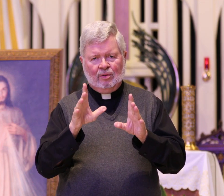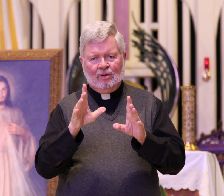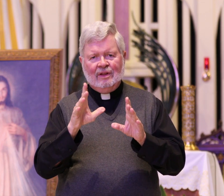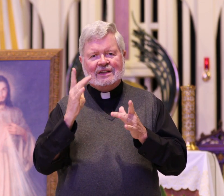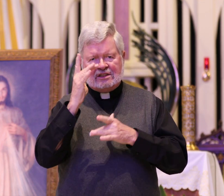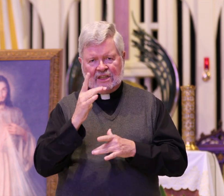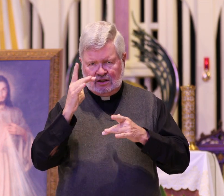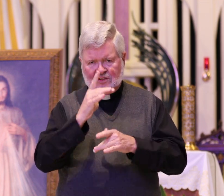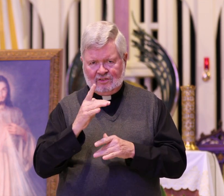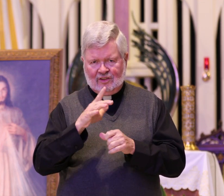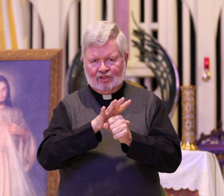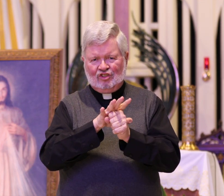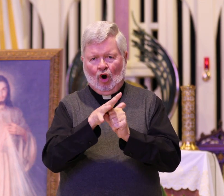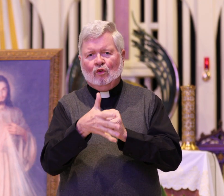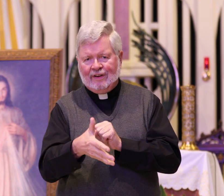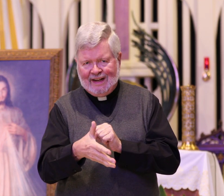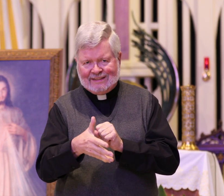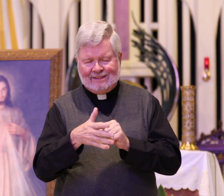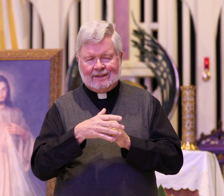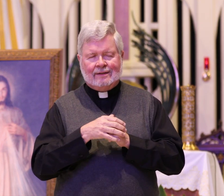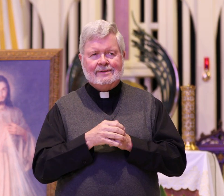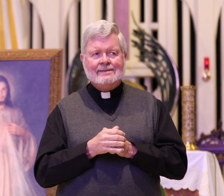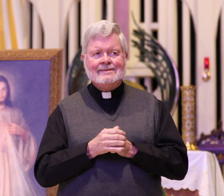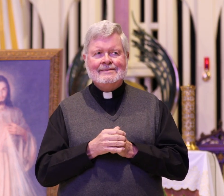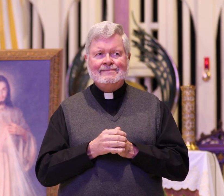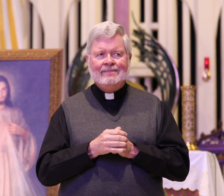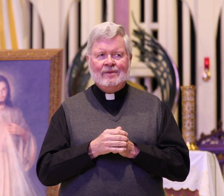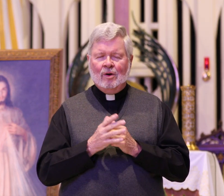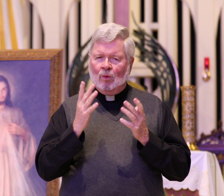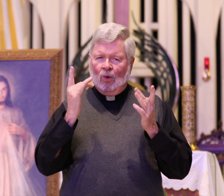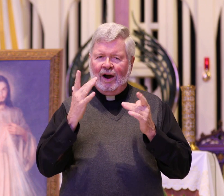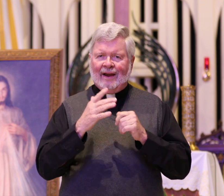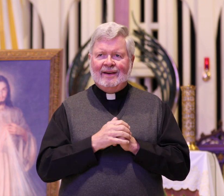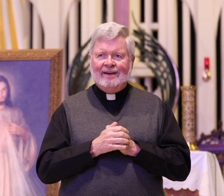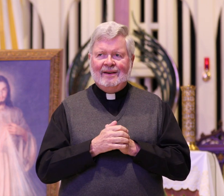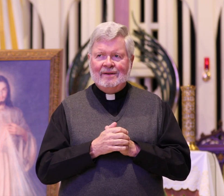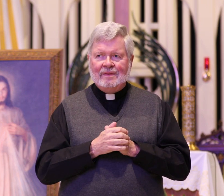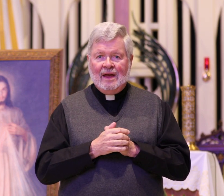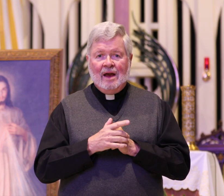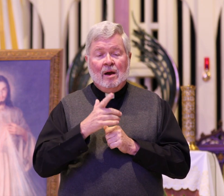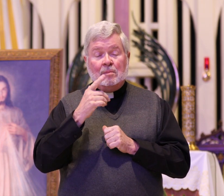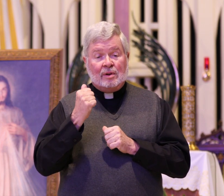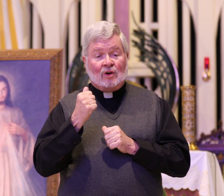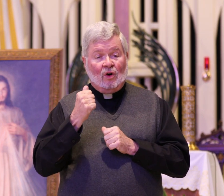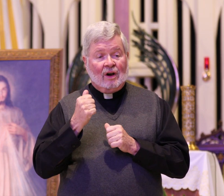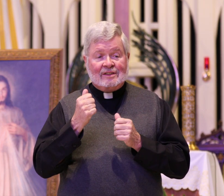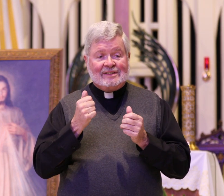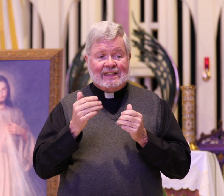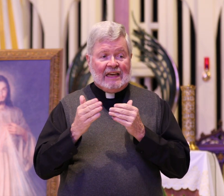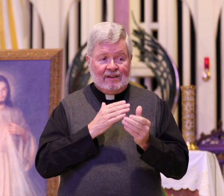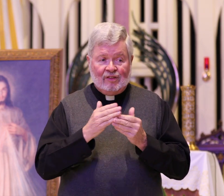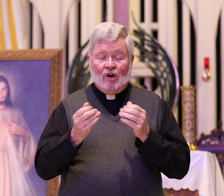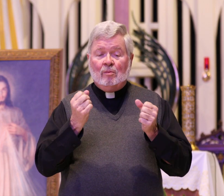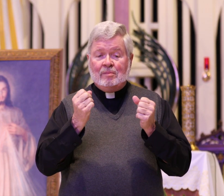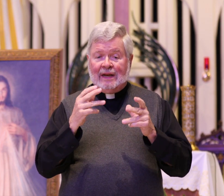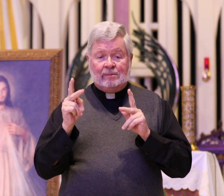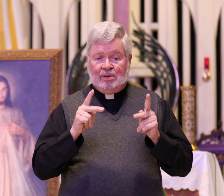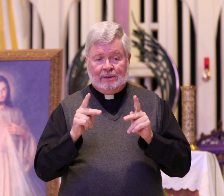terrible sickness, this COVID-19. Why? Because even though many people